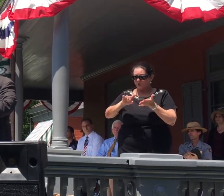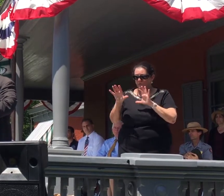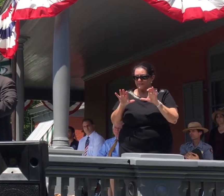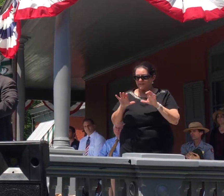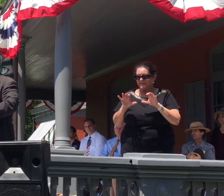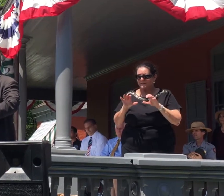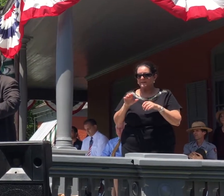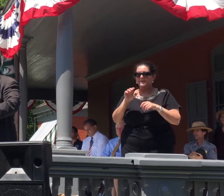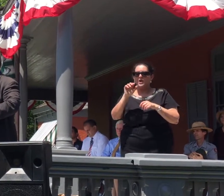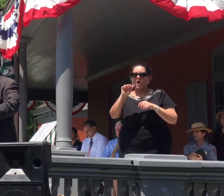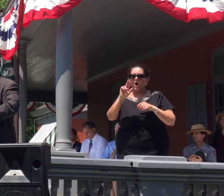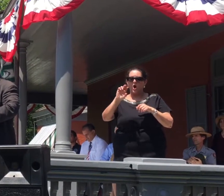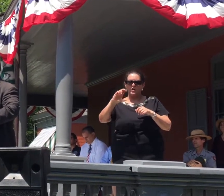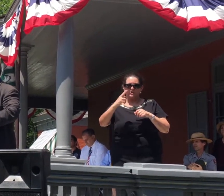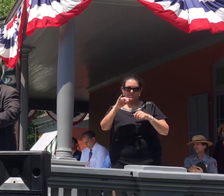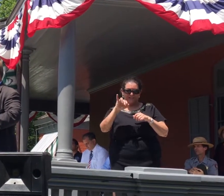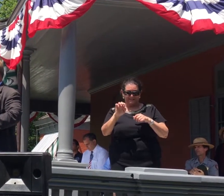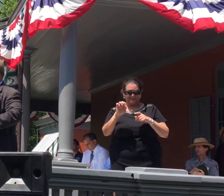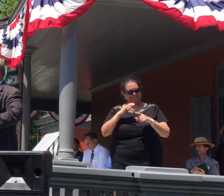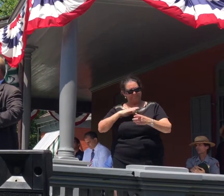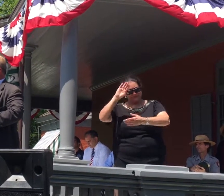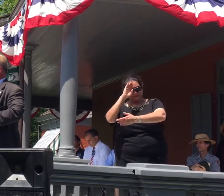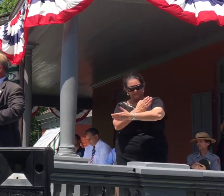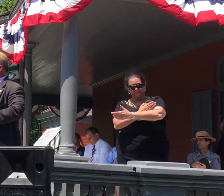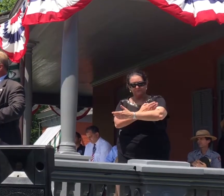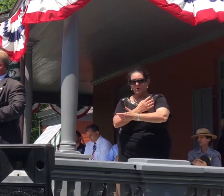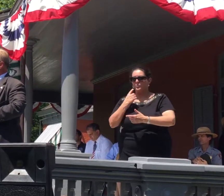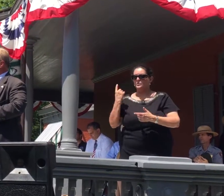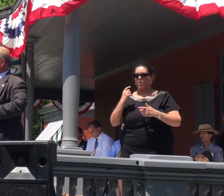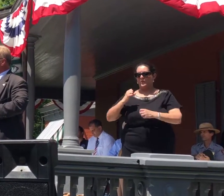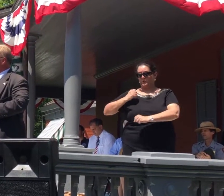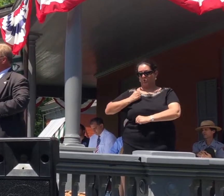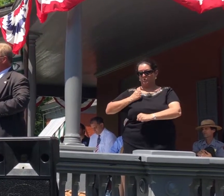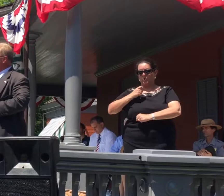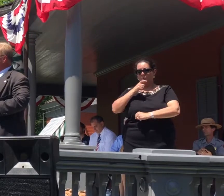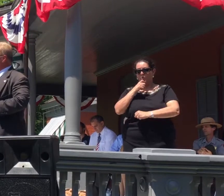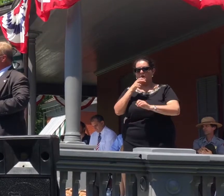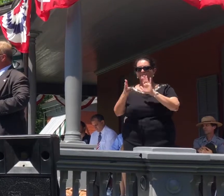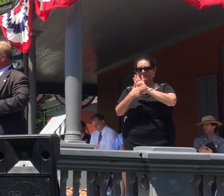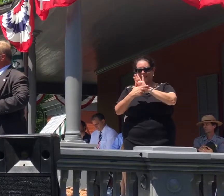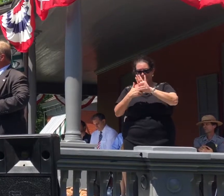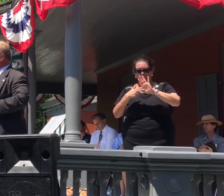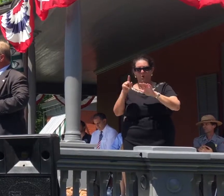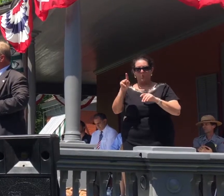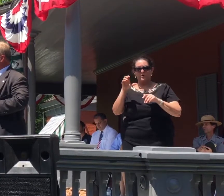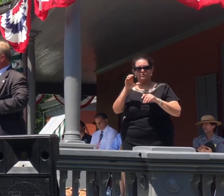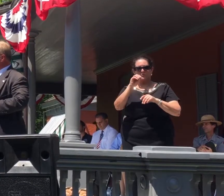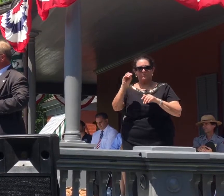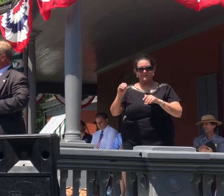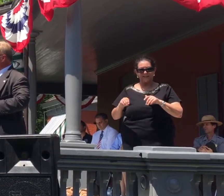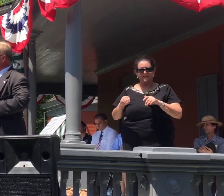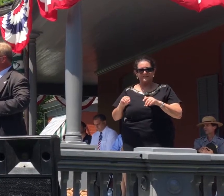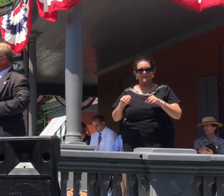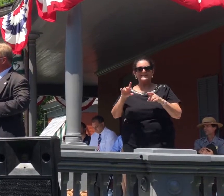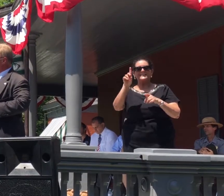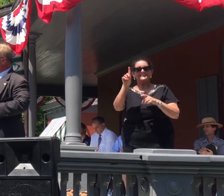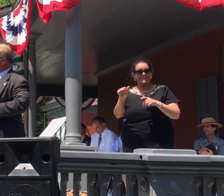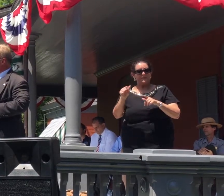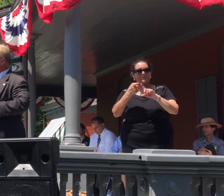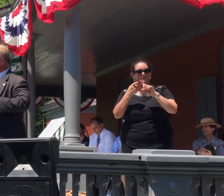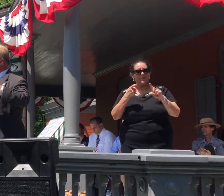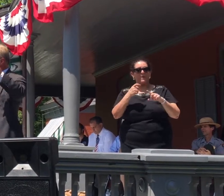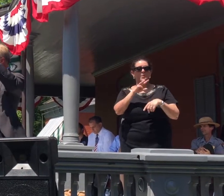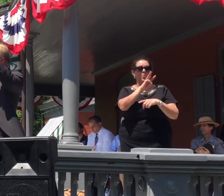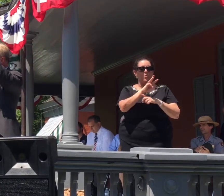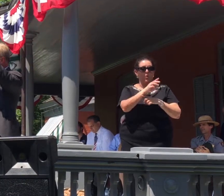Archibald Roosevelt, Archie in the family, is the only soldier to have been declared 100% disabled by his wounds in both